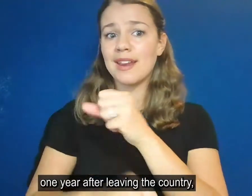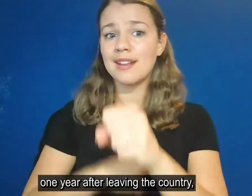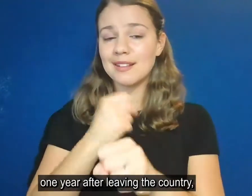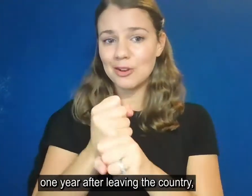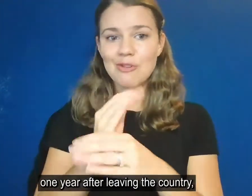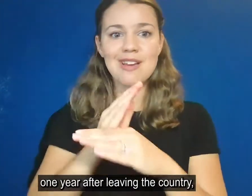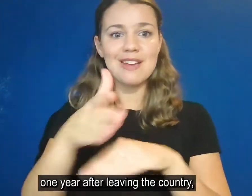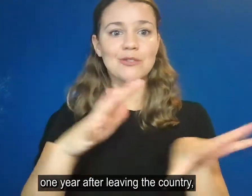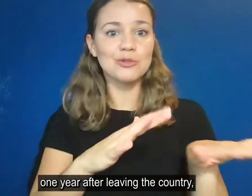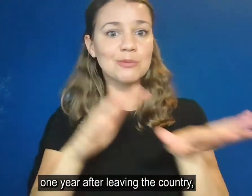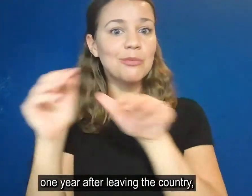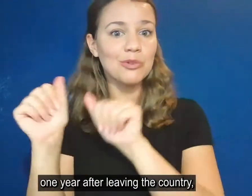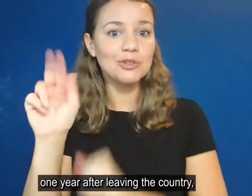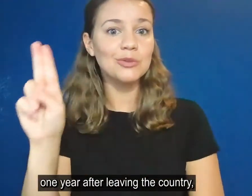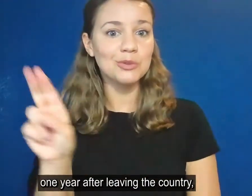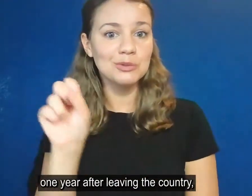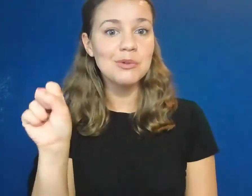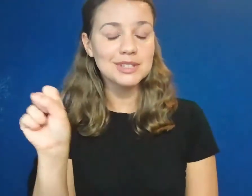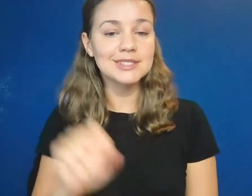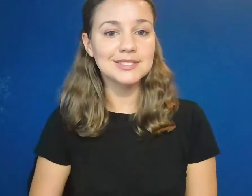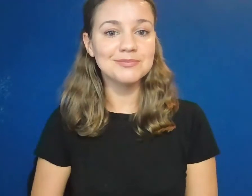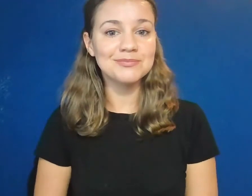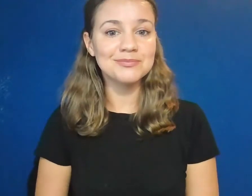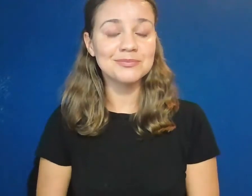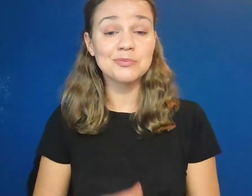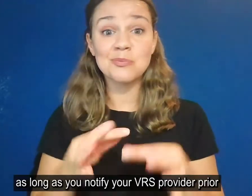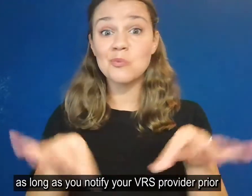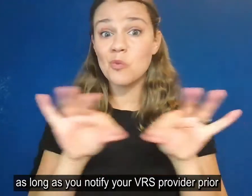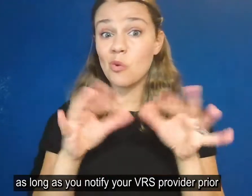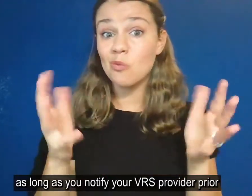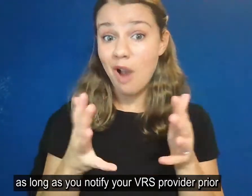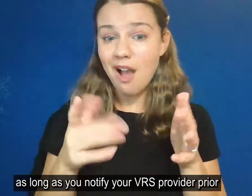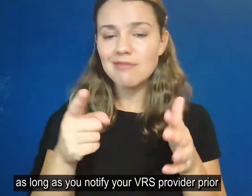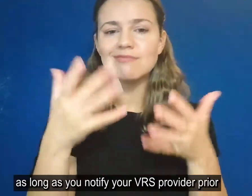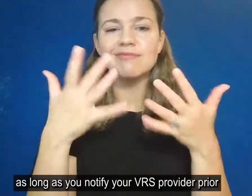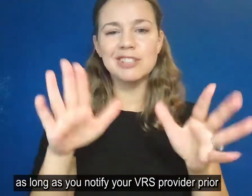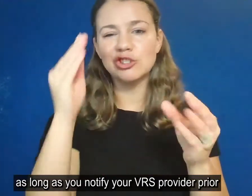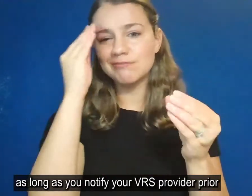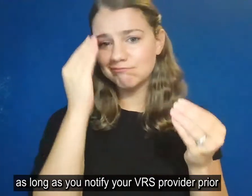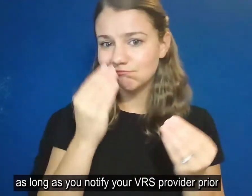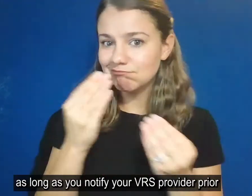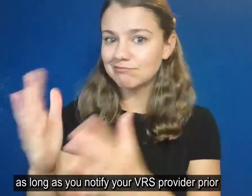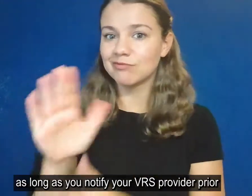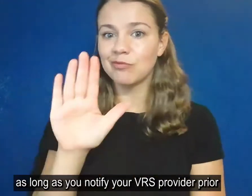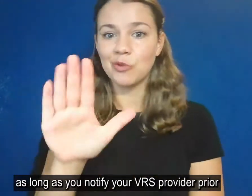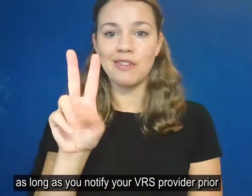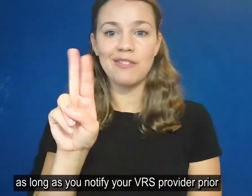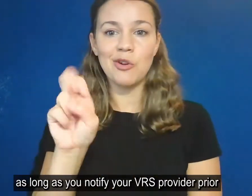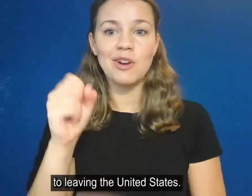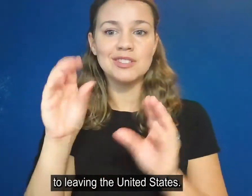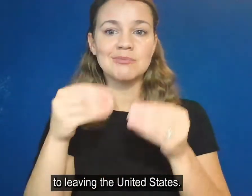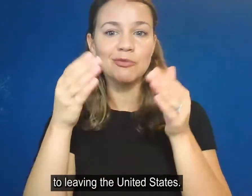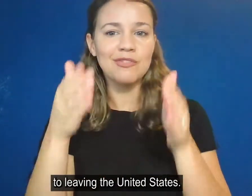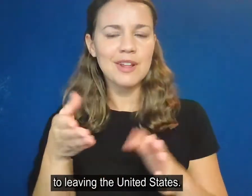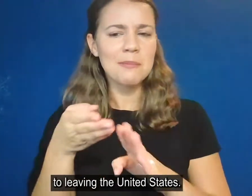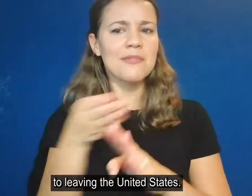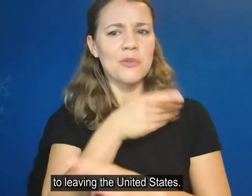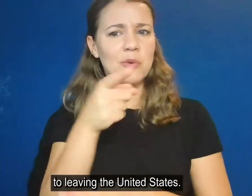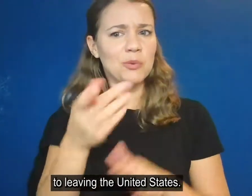year after leaving the country, as long as you notify your VRS provider prior to leaving the United